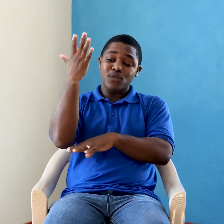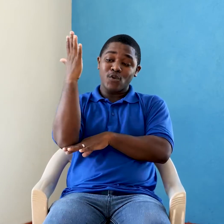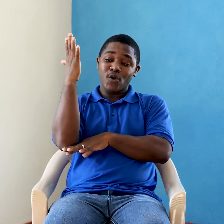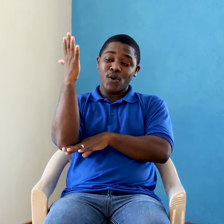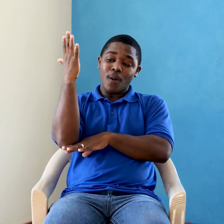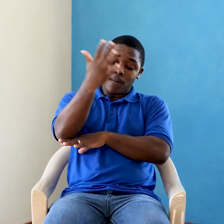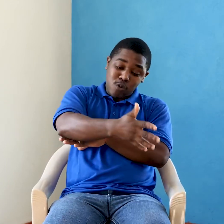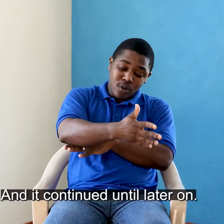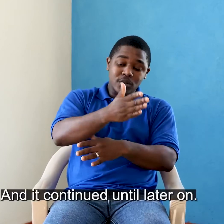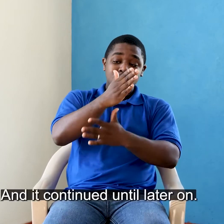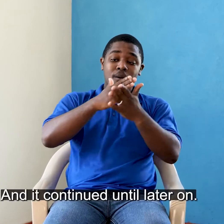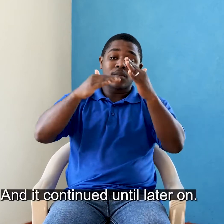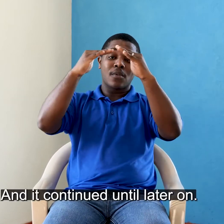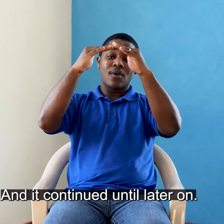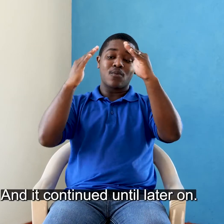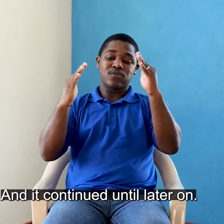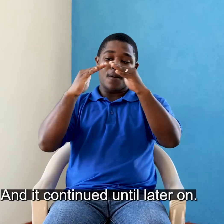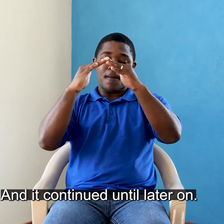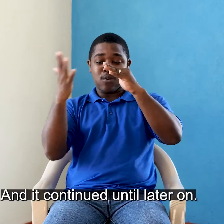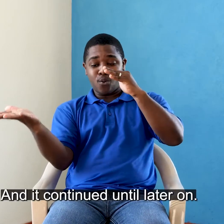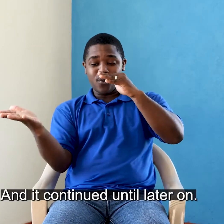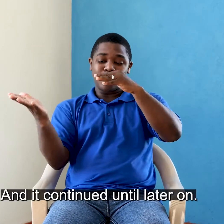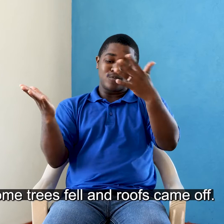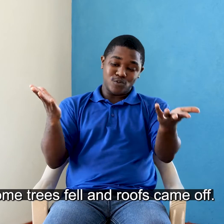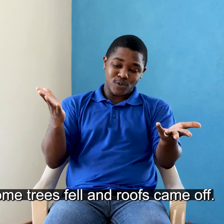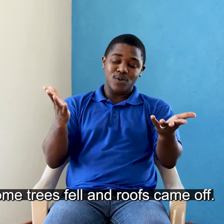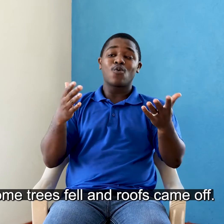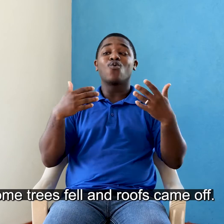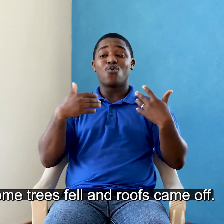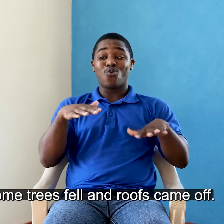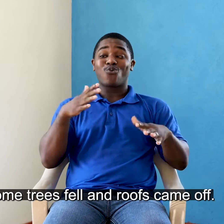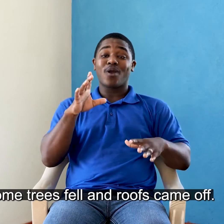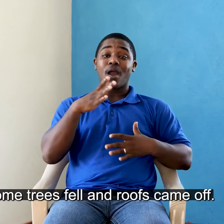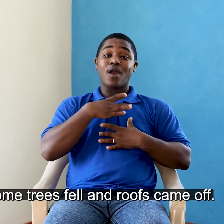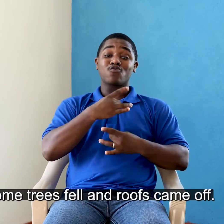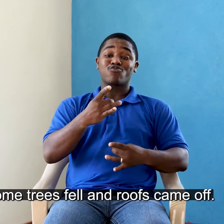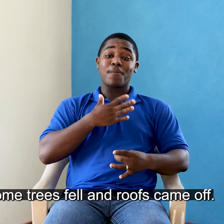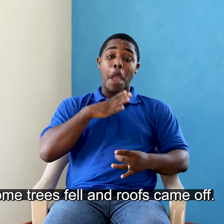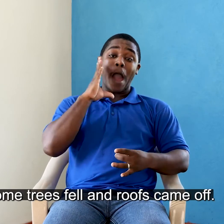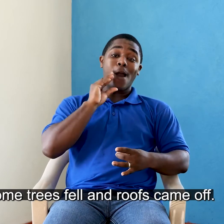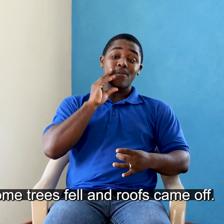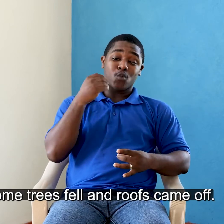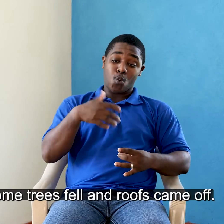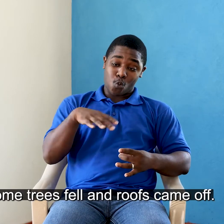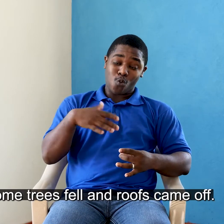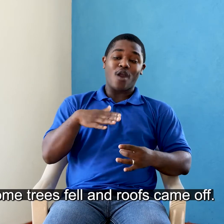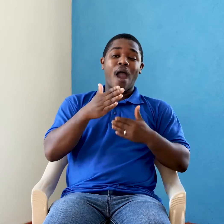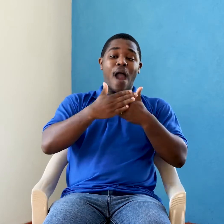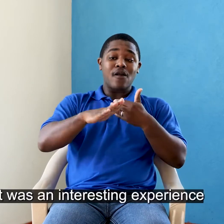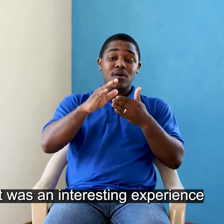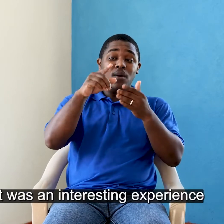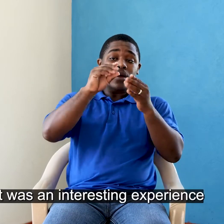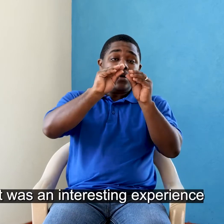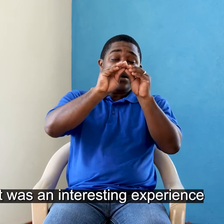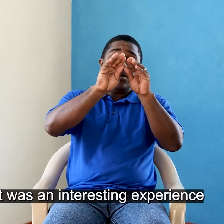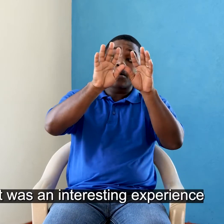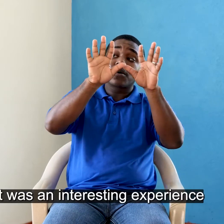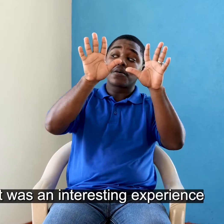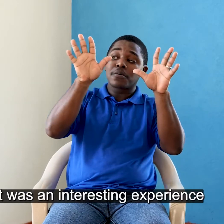as well, and it continued until later on some trees fell and roofs came off. It was an interesting